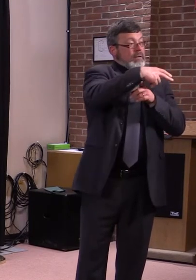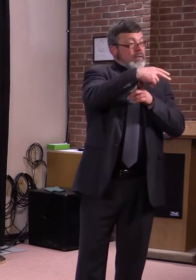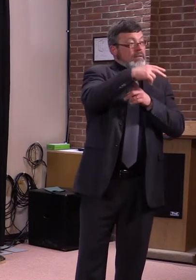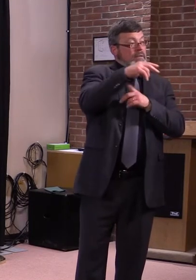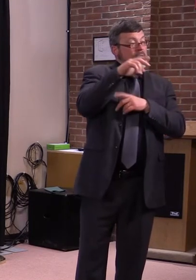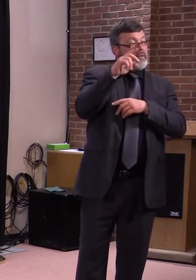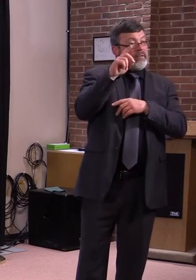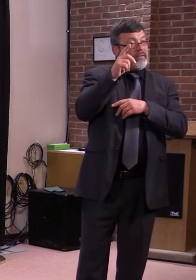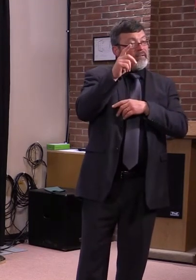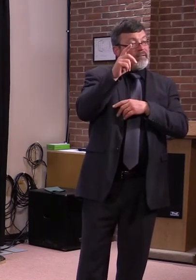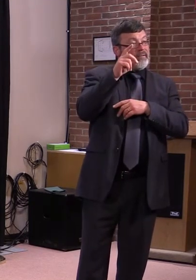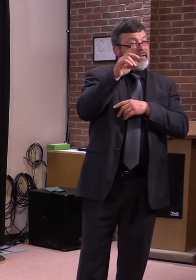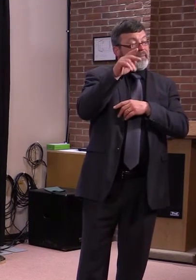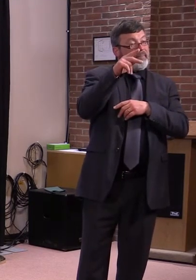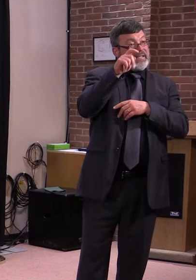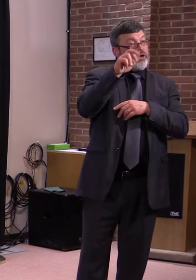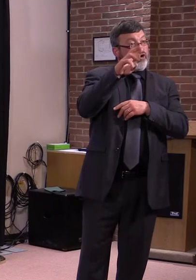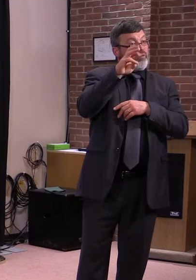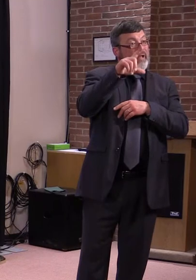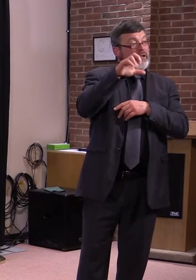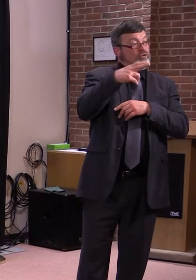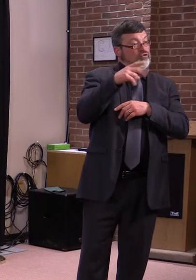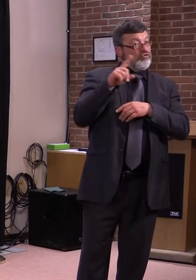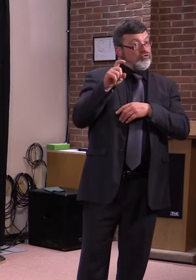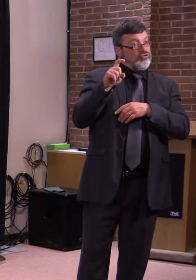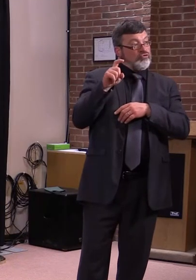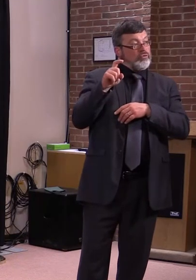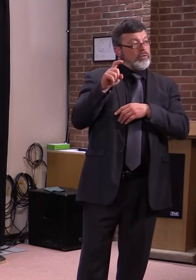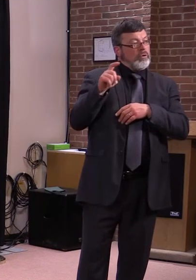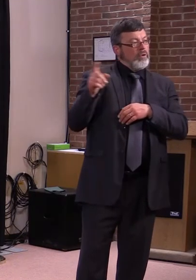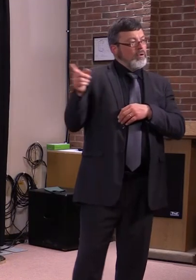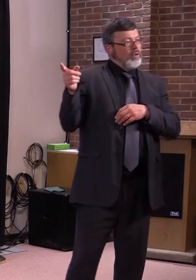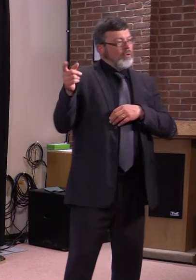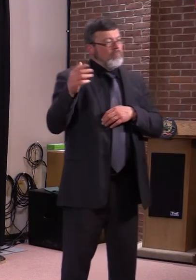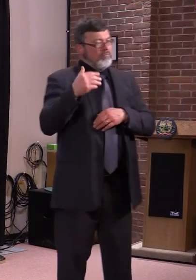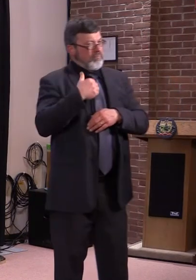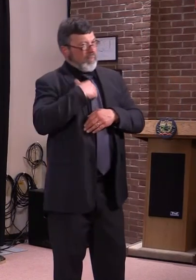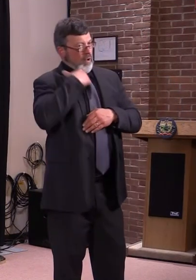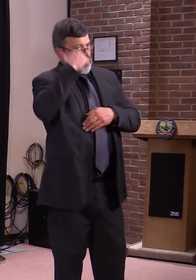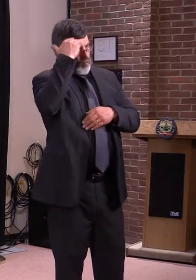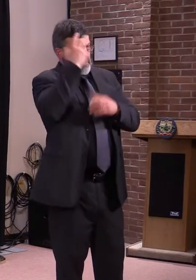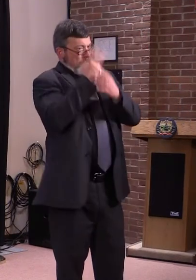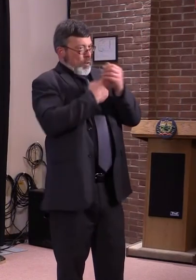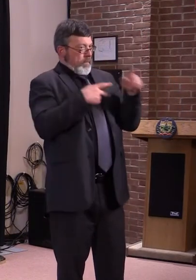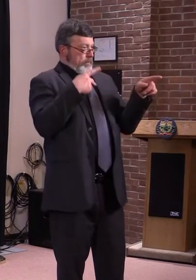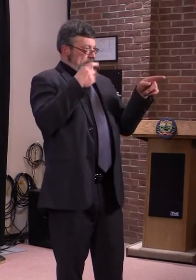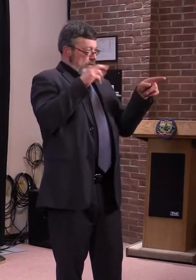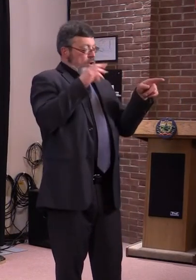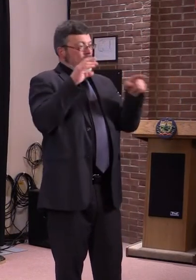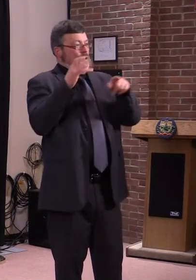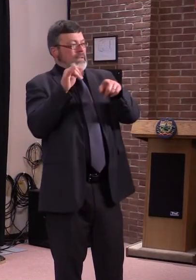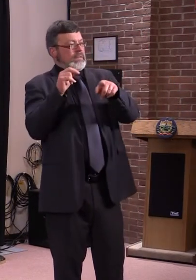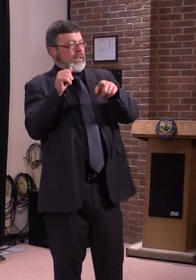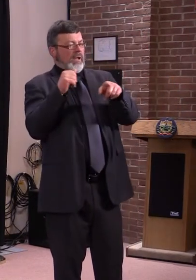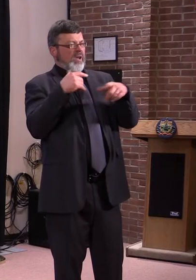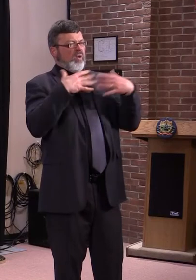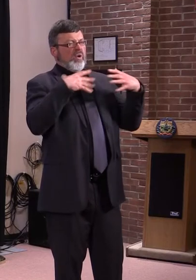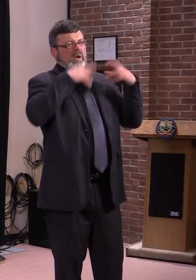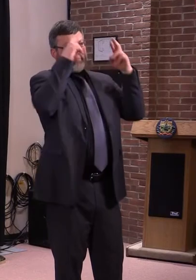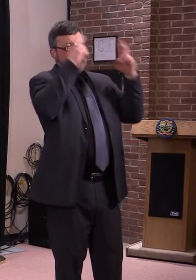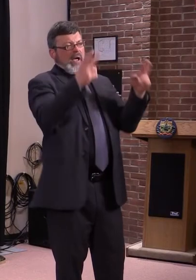why? Yeah. Again, I've known both of them for quite some time. I have a lot of respect for both of